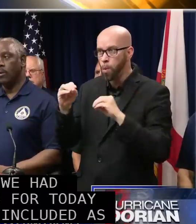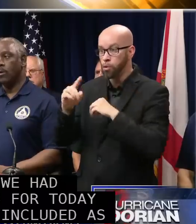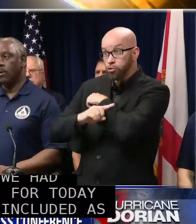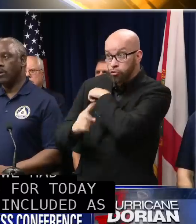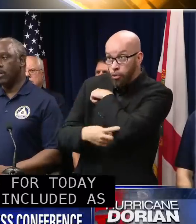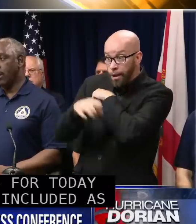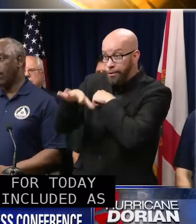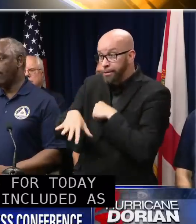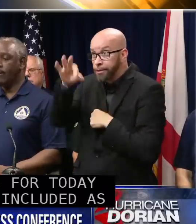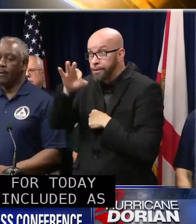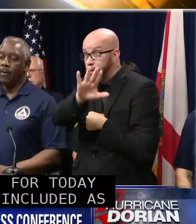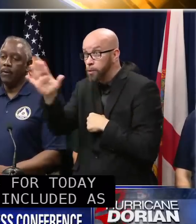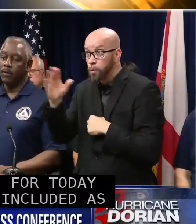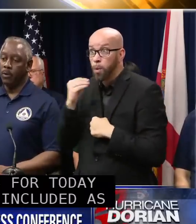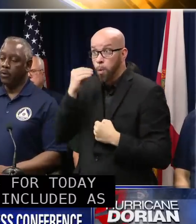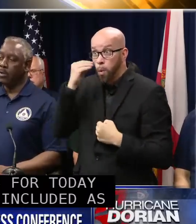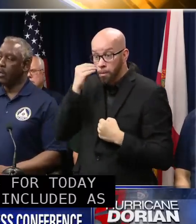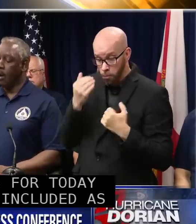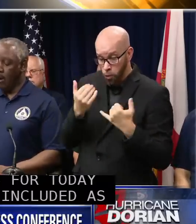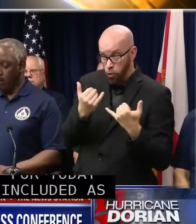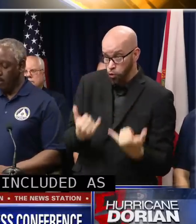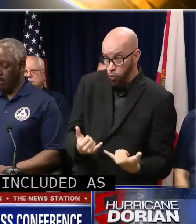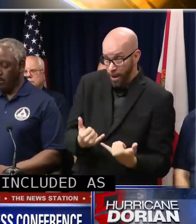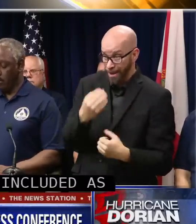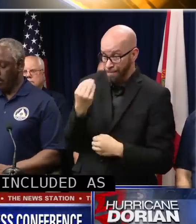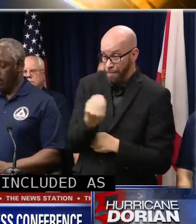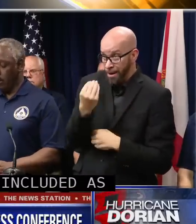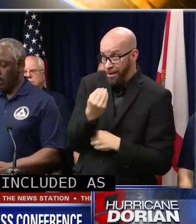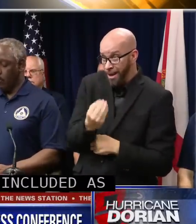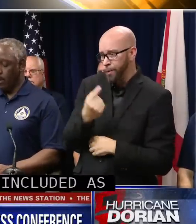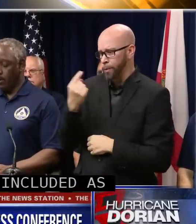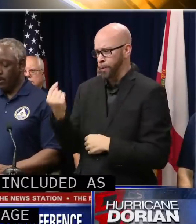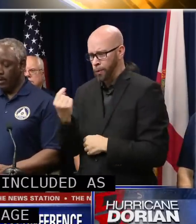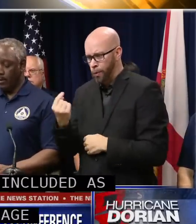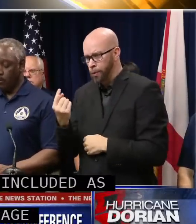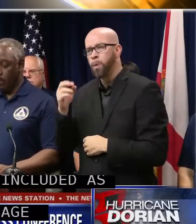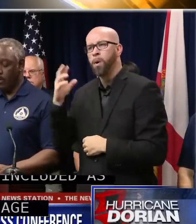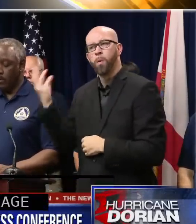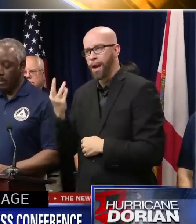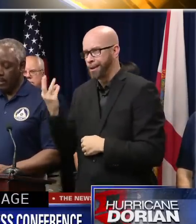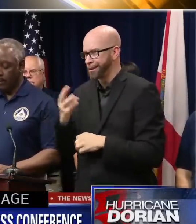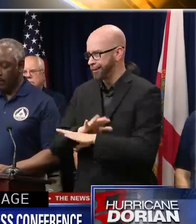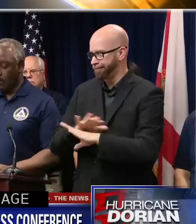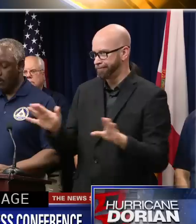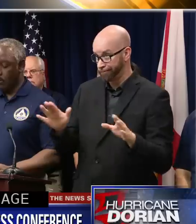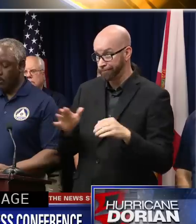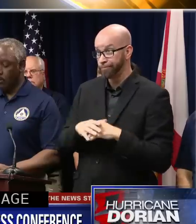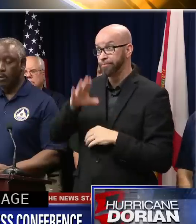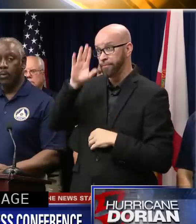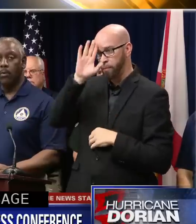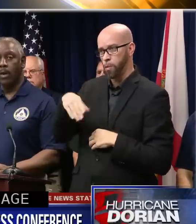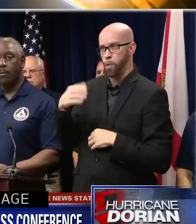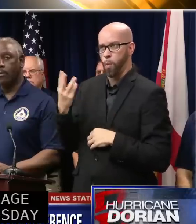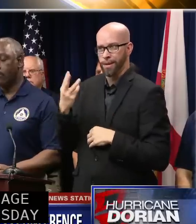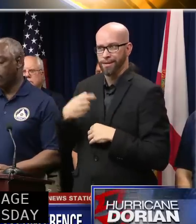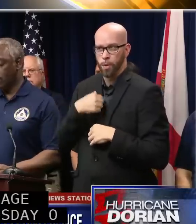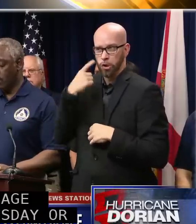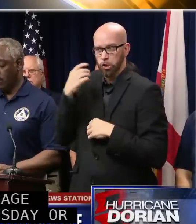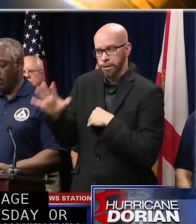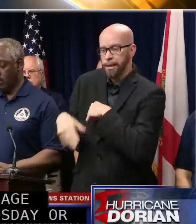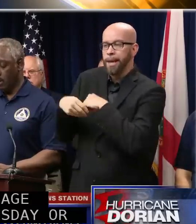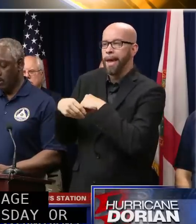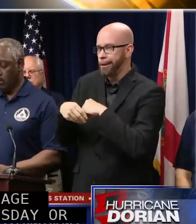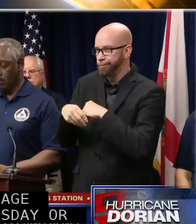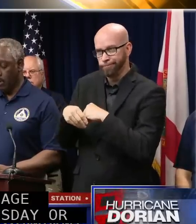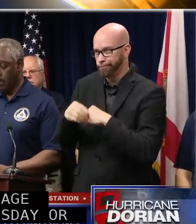collection today, Tuesday, or Wednesday. Wednesday is an addition to what we had